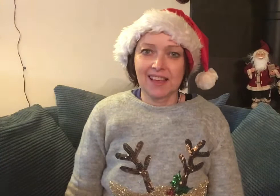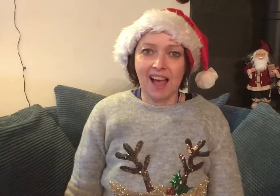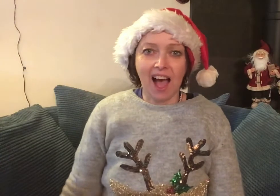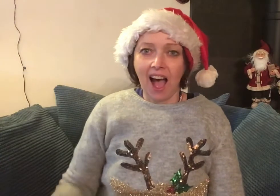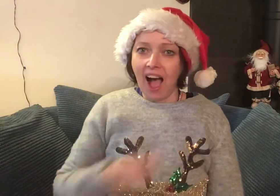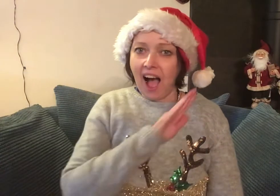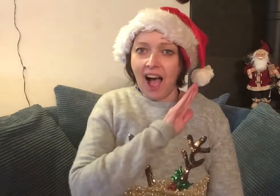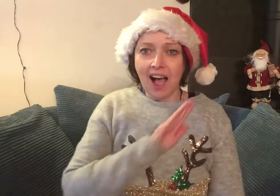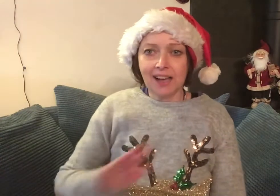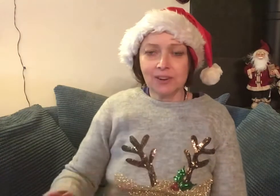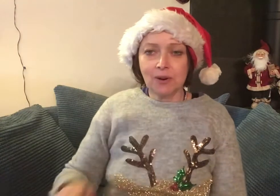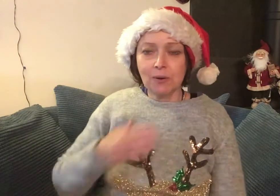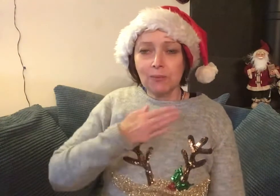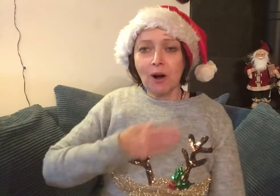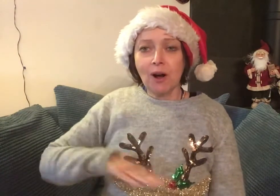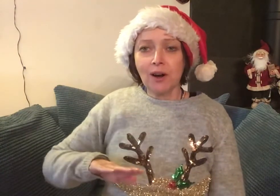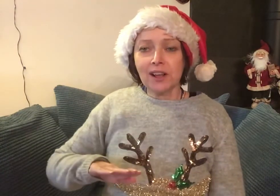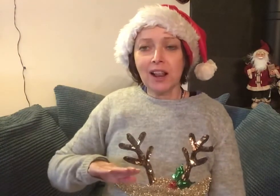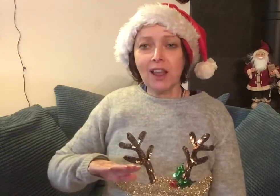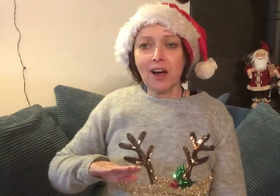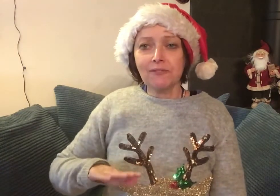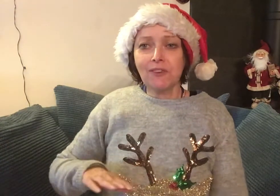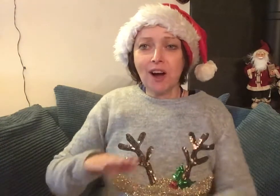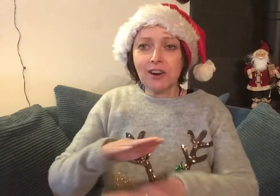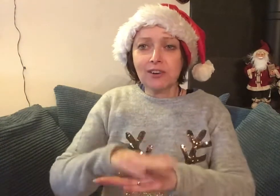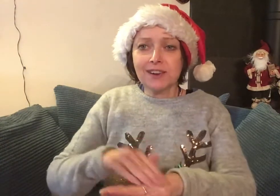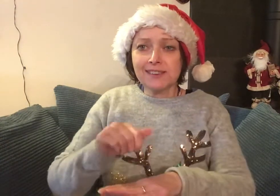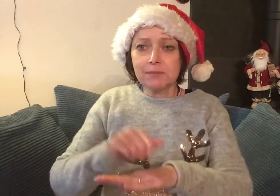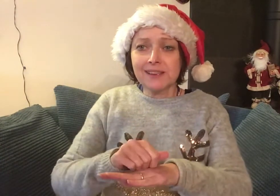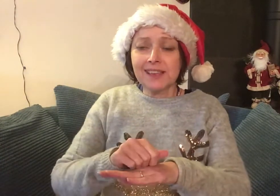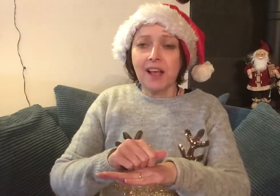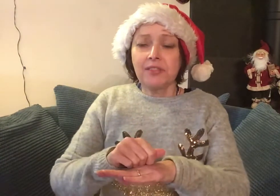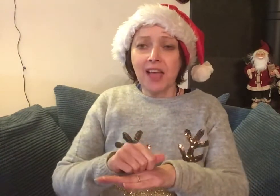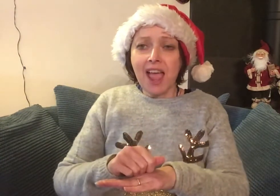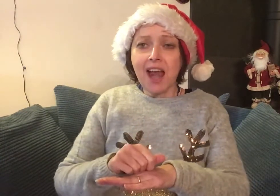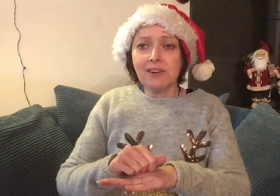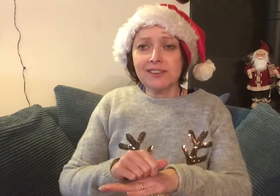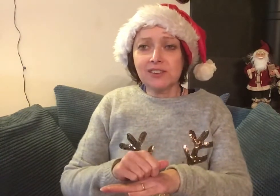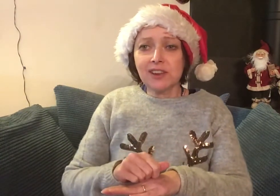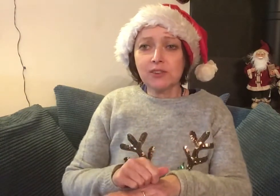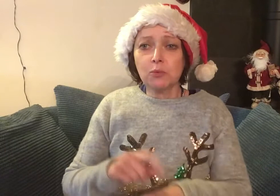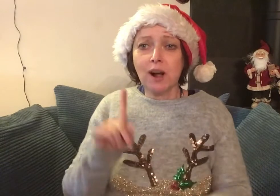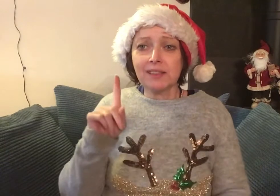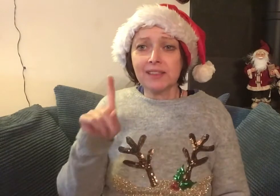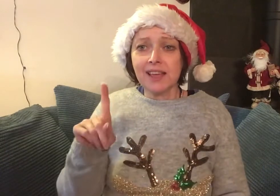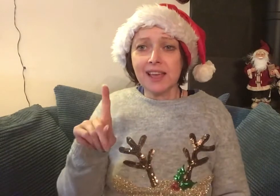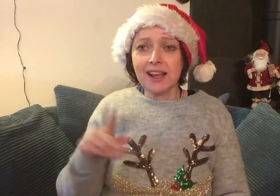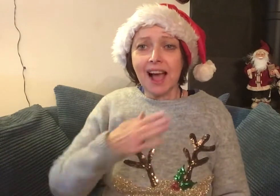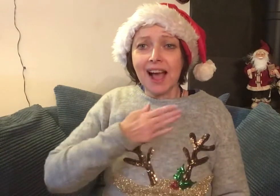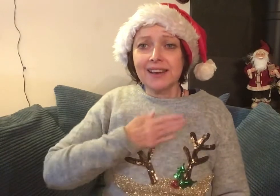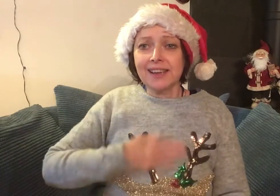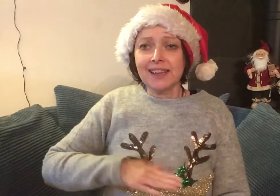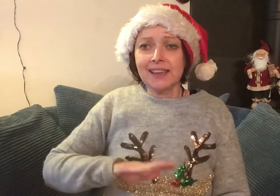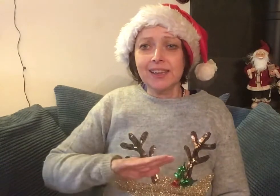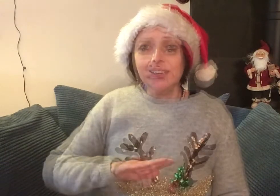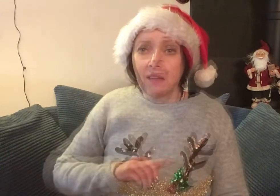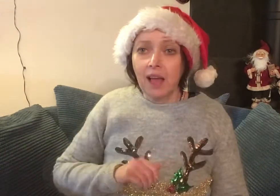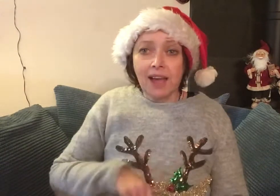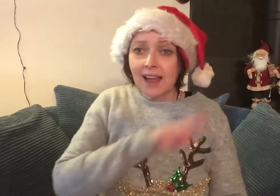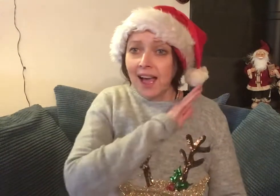I don't want a love for Christmas. There is just one thing I need. And I